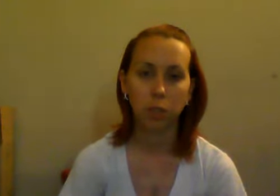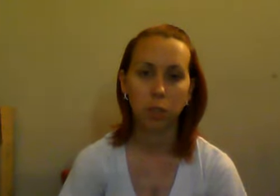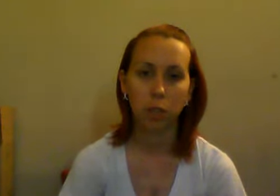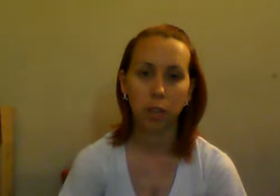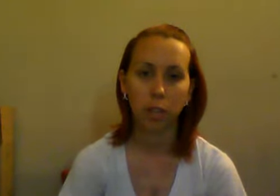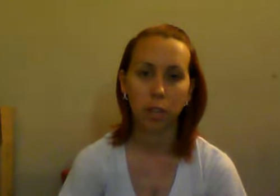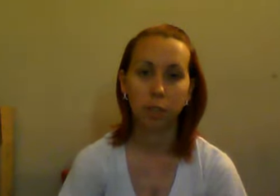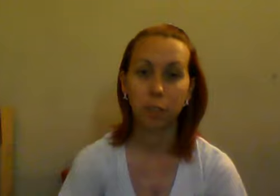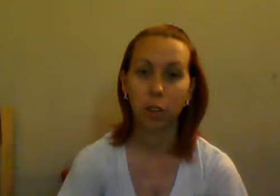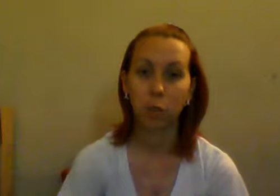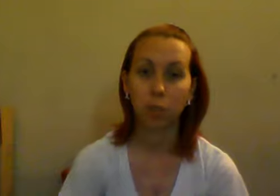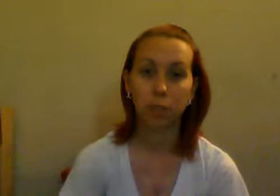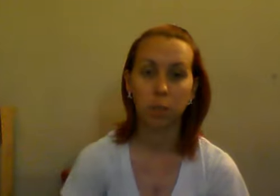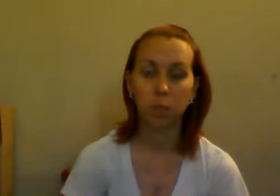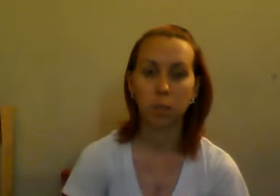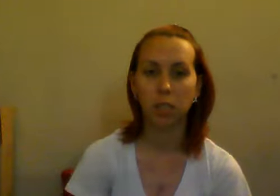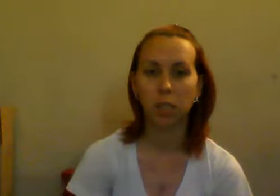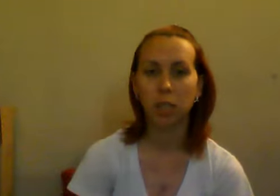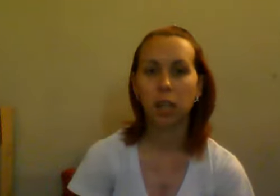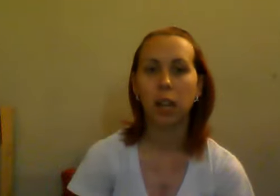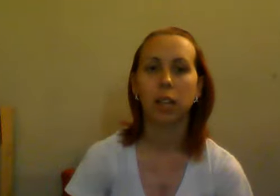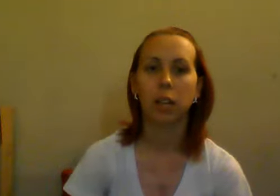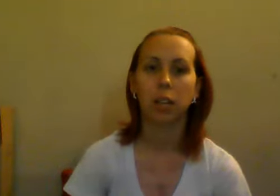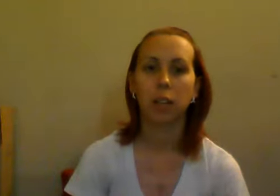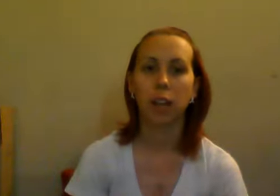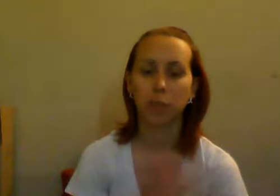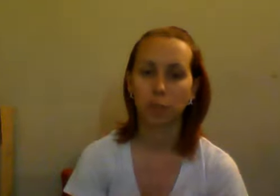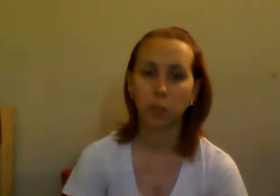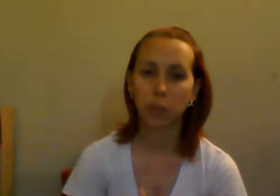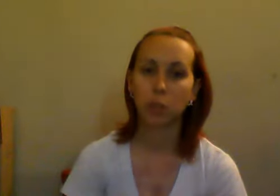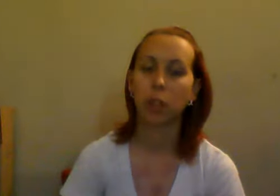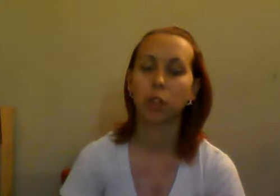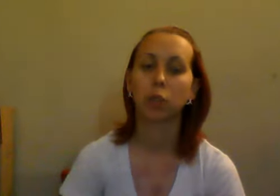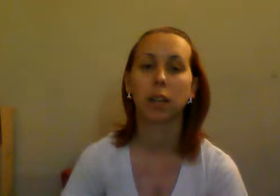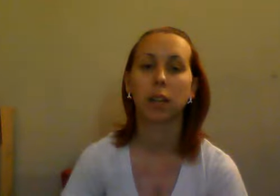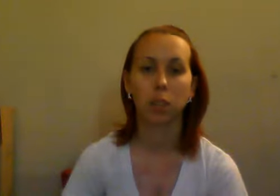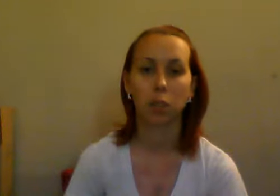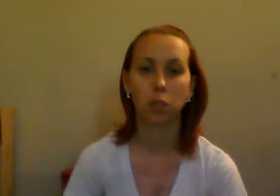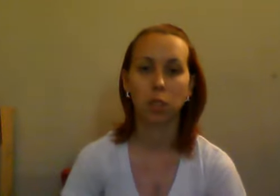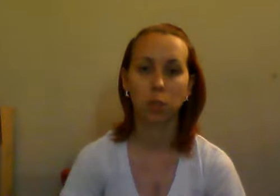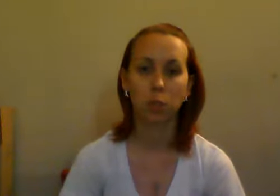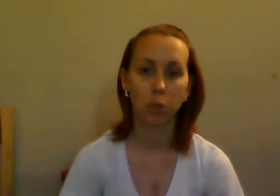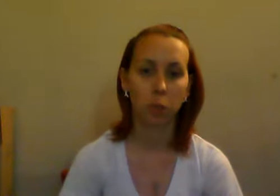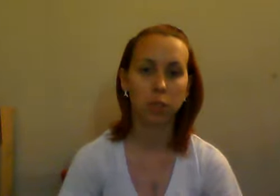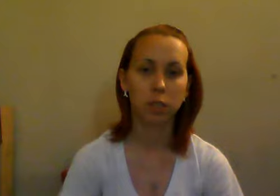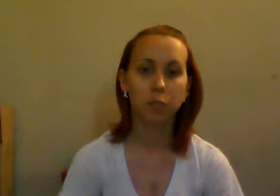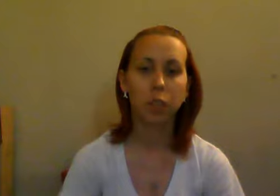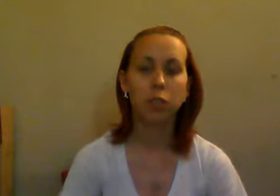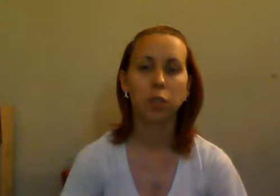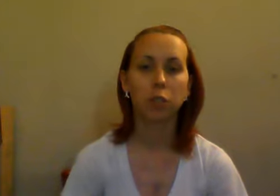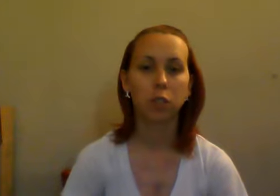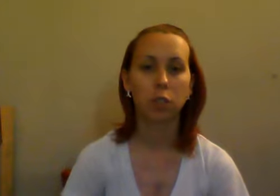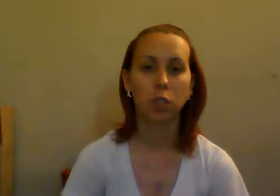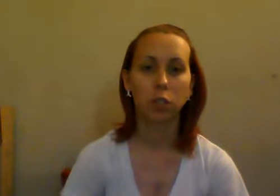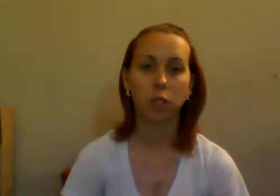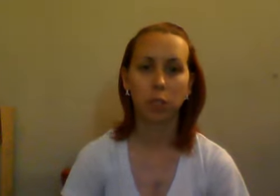try and figure out what it is I'm spelling, and then after I've spelled them all out, I'll go back and tell you what each one of them was. So first I want to talk to you a little bit